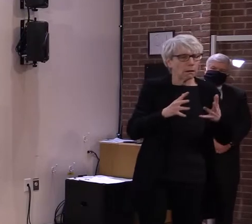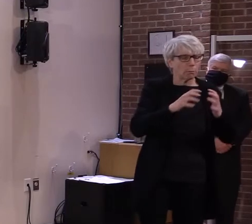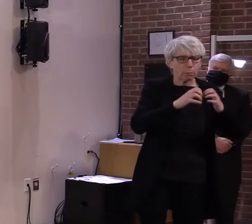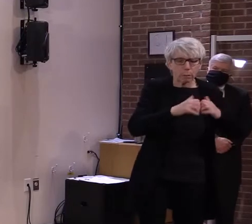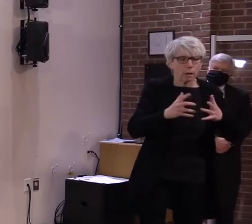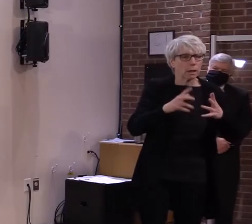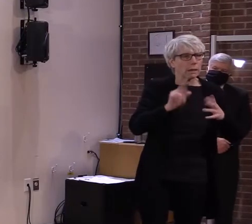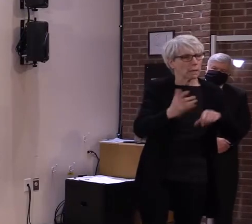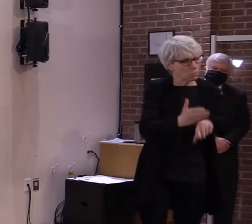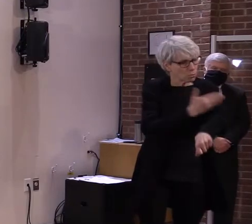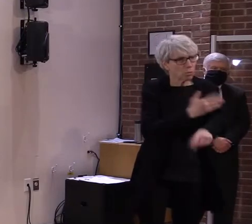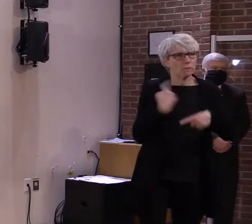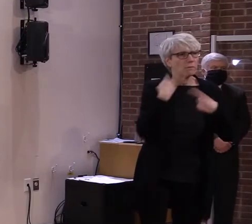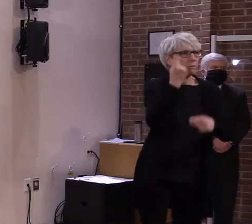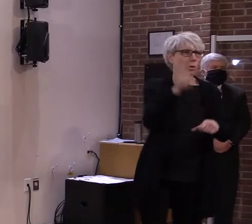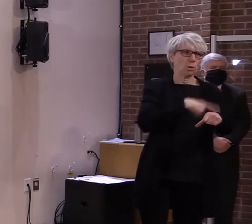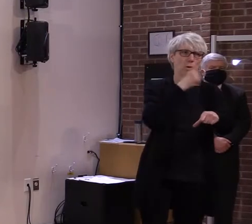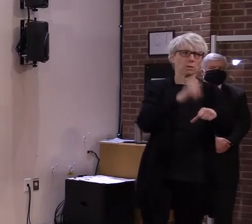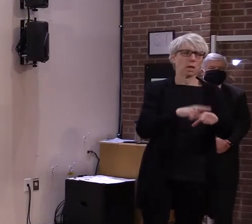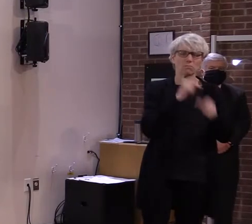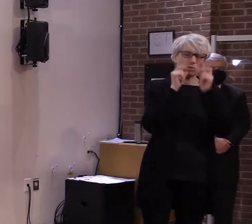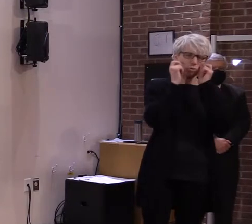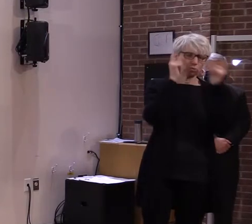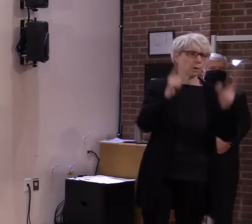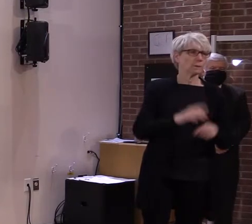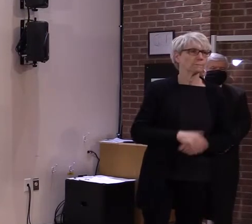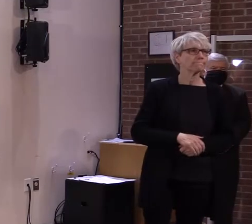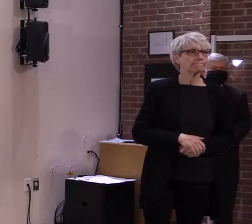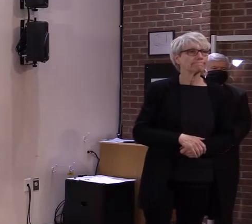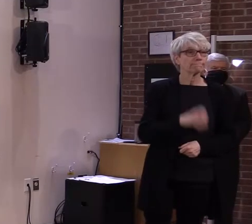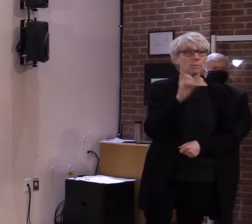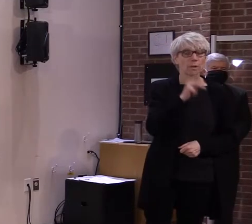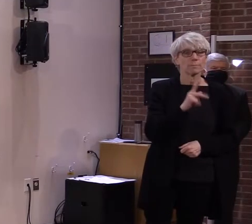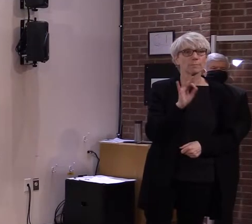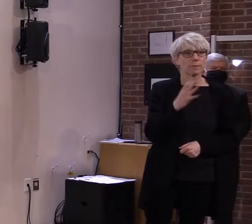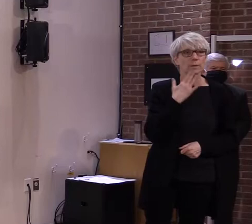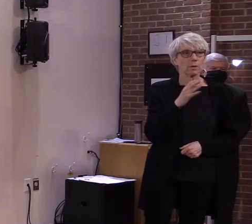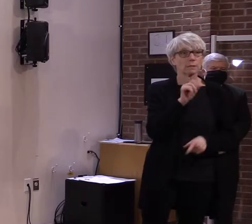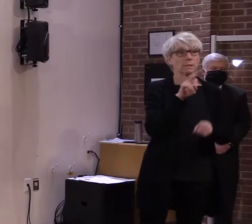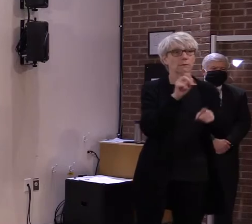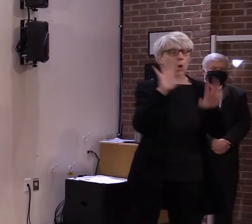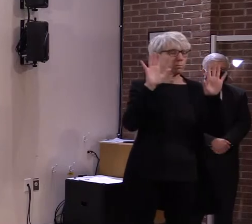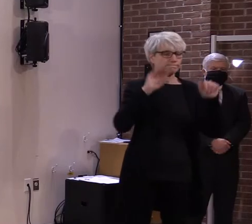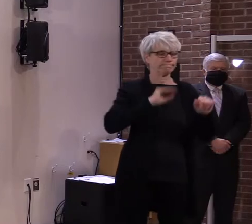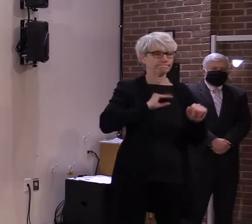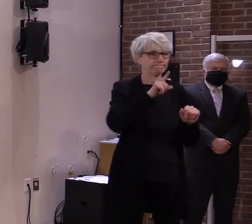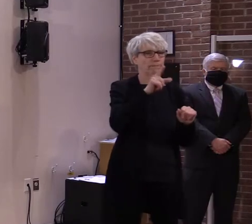about infrastructure needs. Steve? I'm all set, thank you.